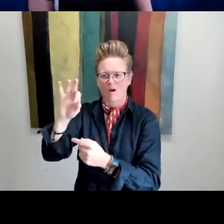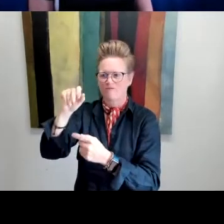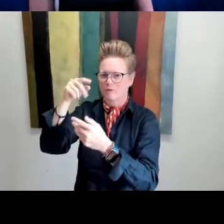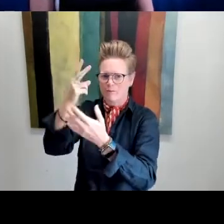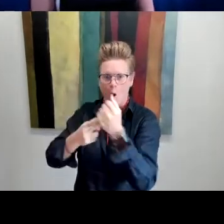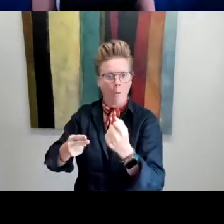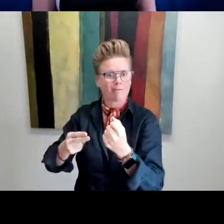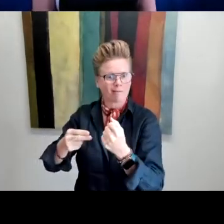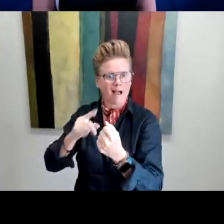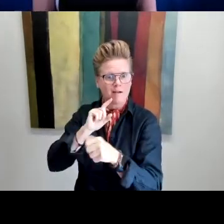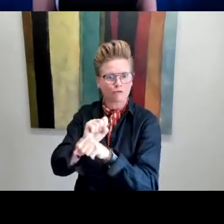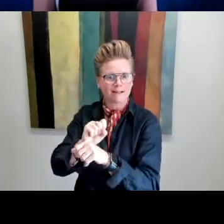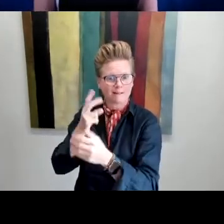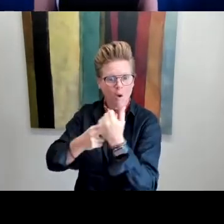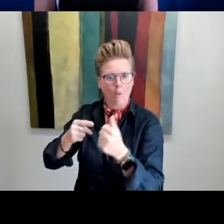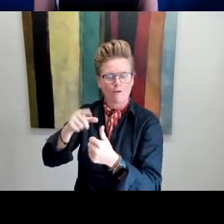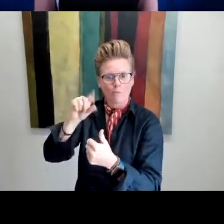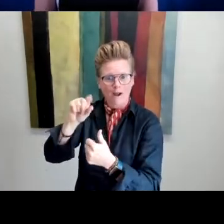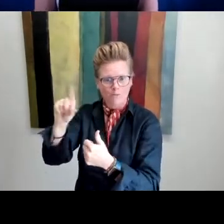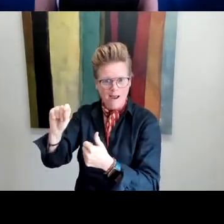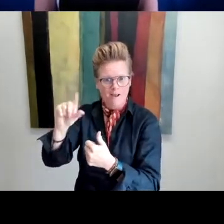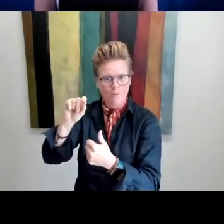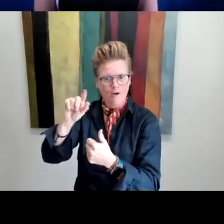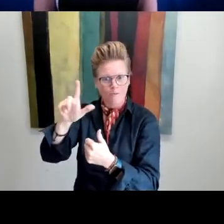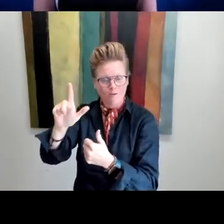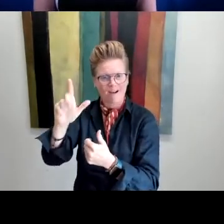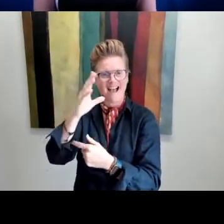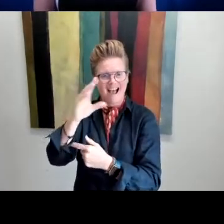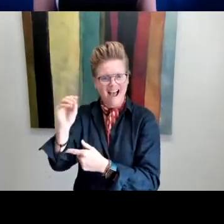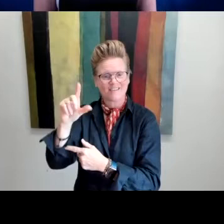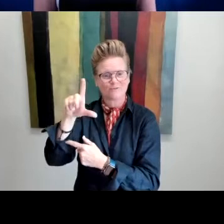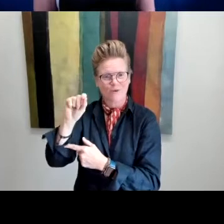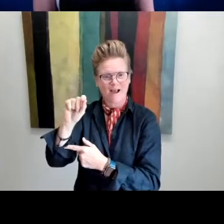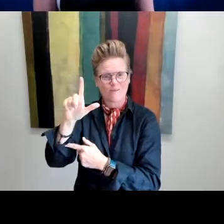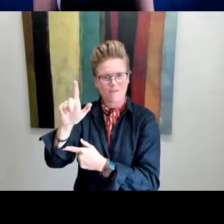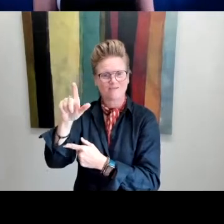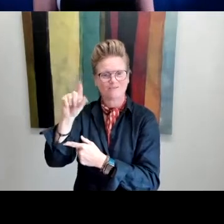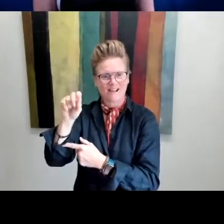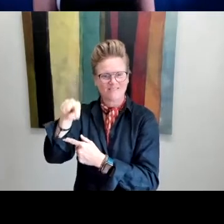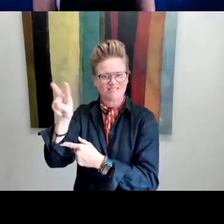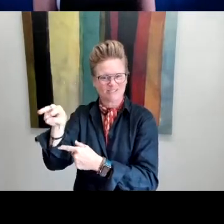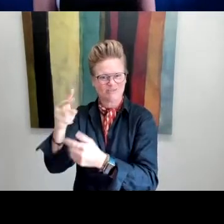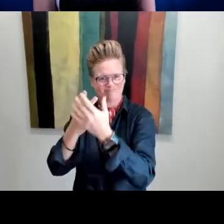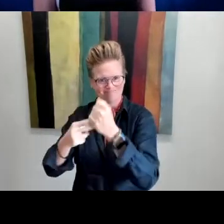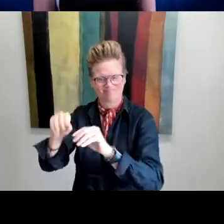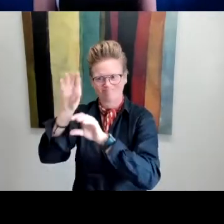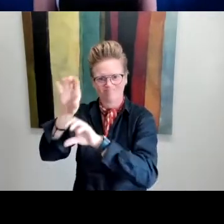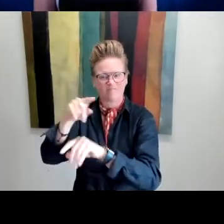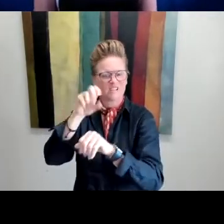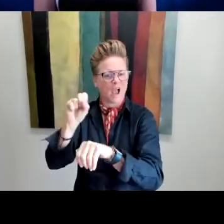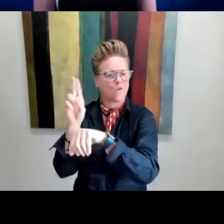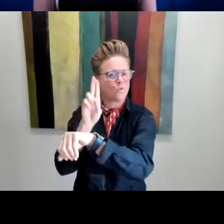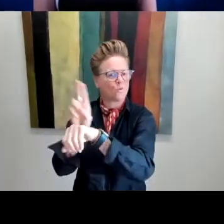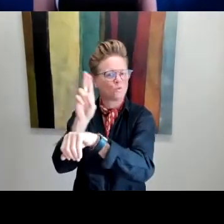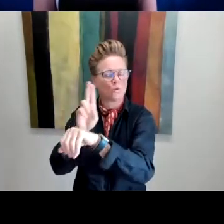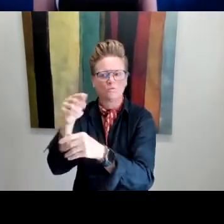central playlist of both, actually, 2020, 2021, and 2021,